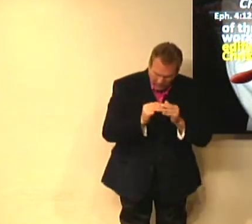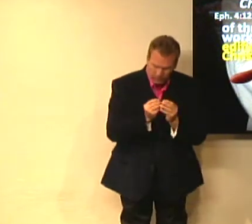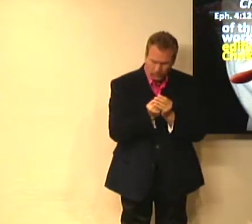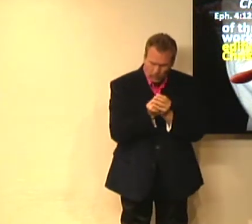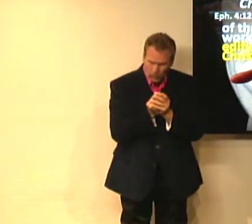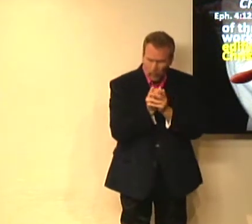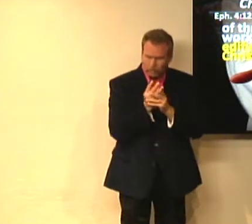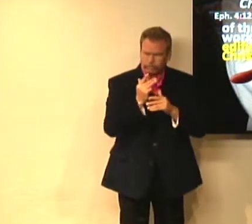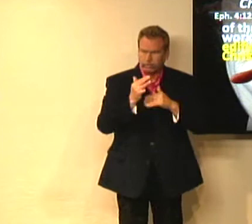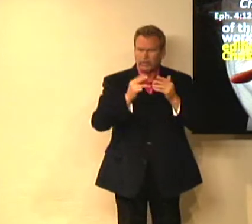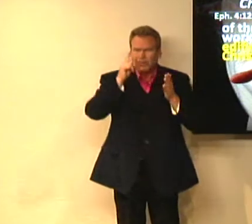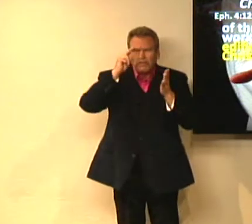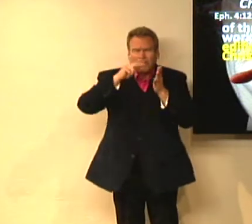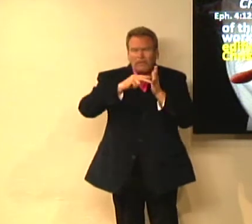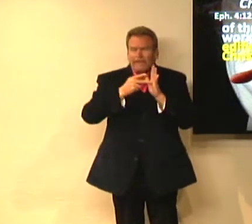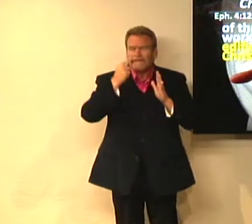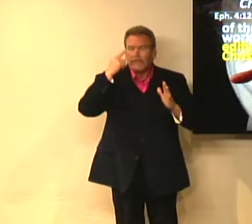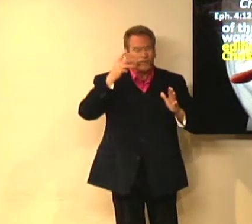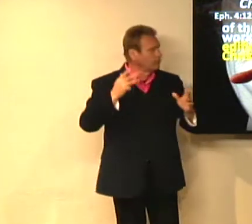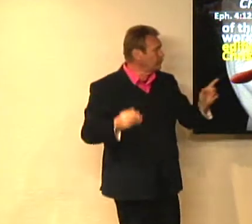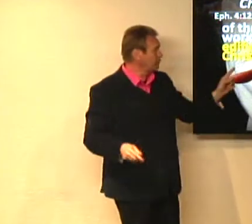building, the growth and the maturity